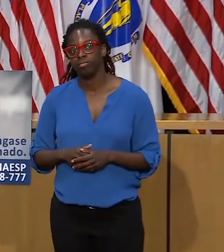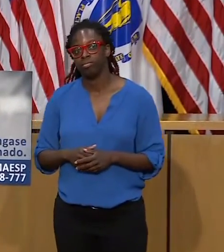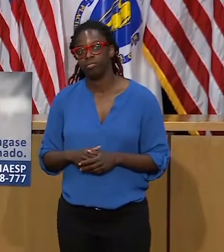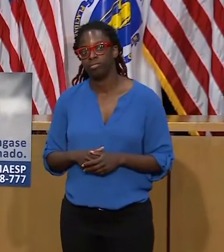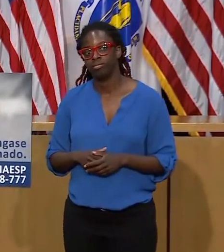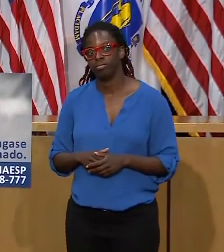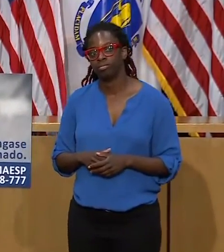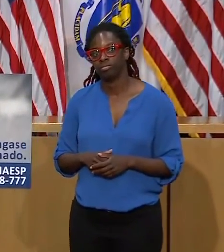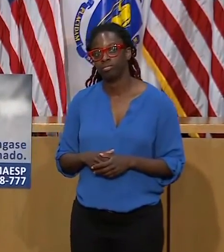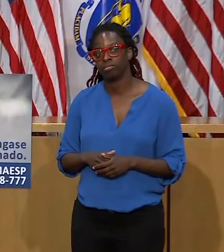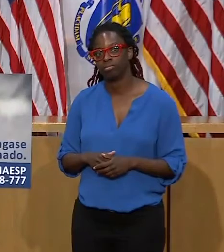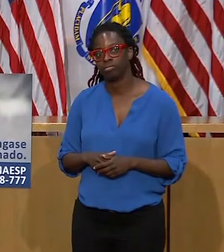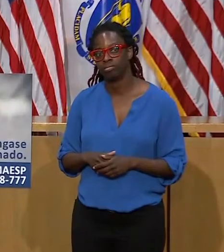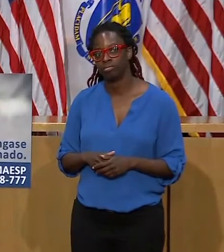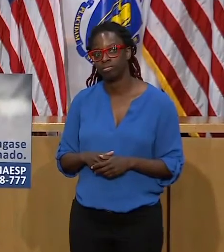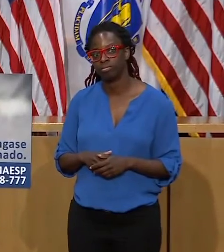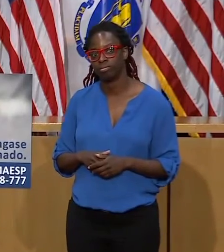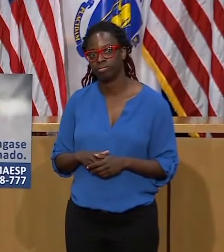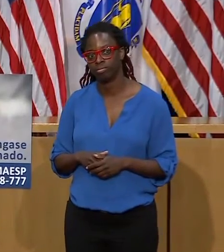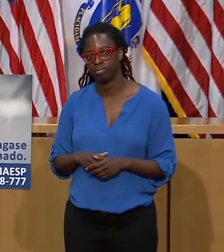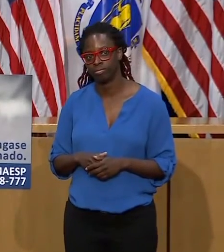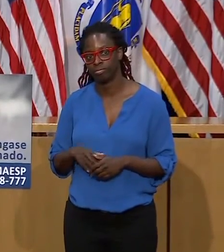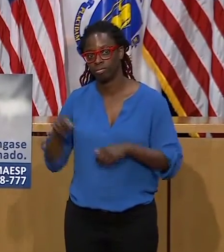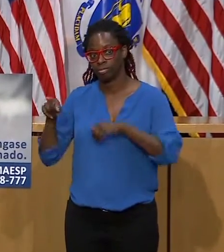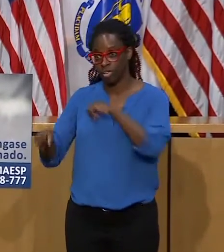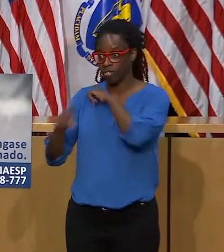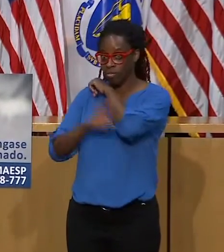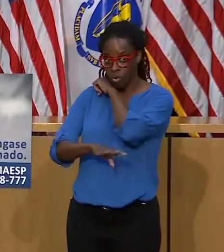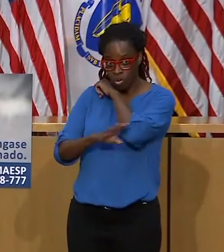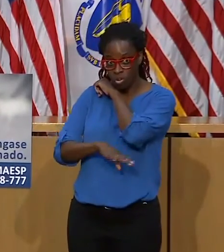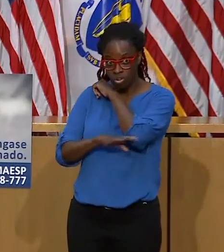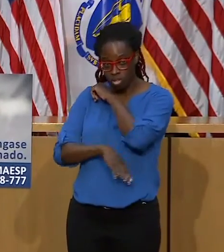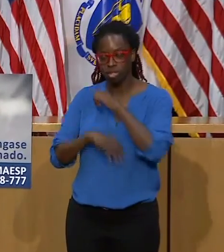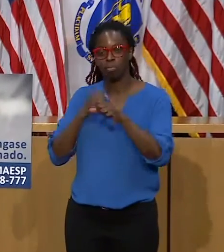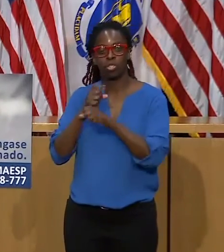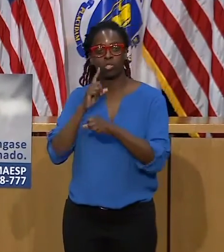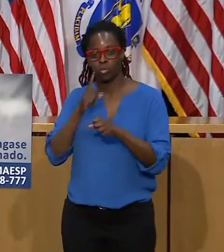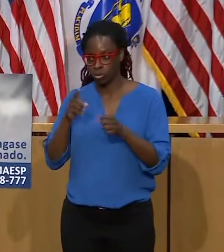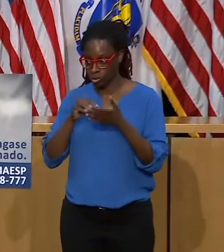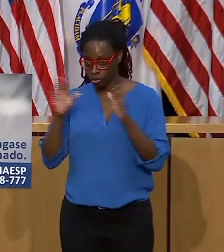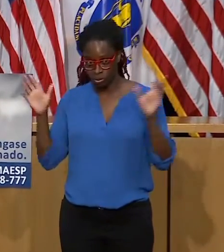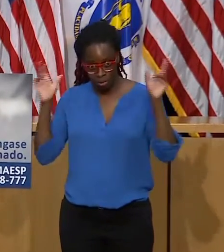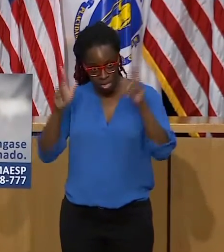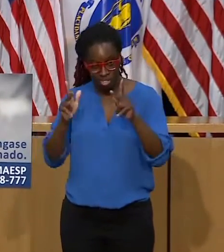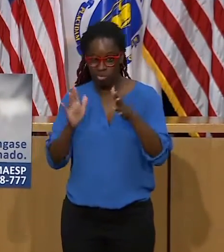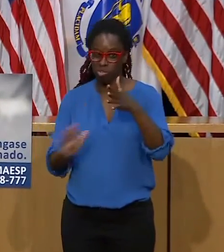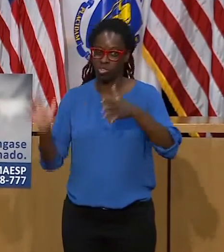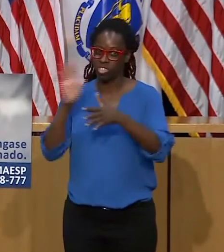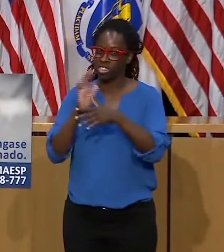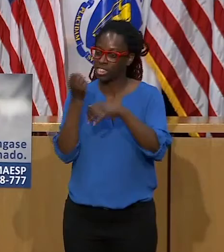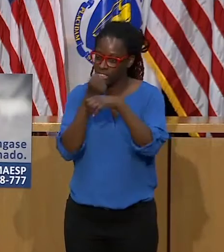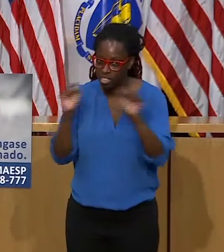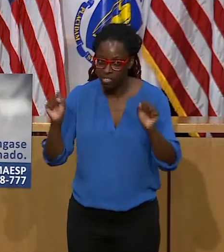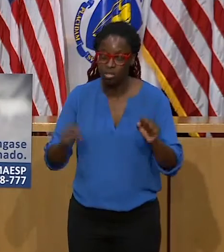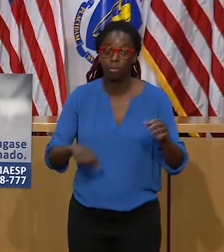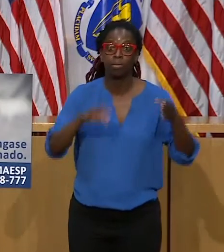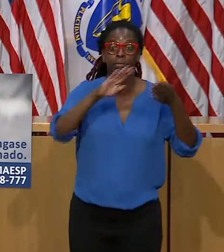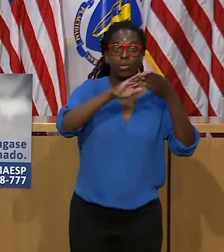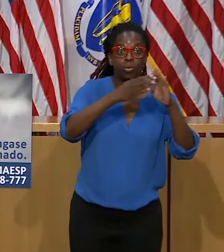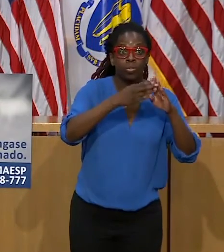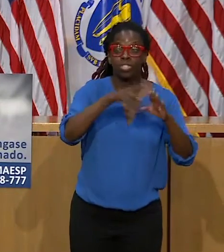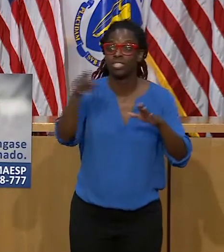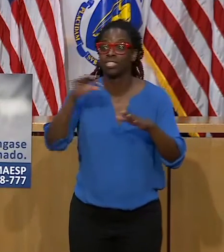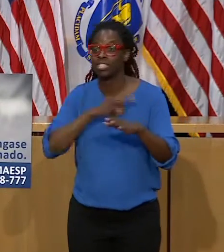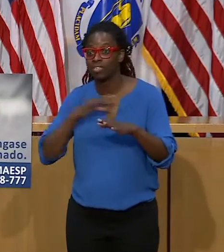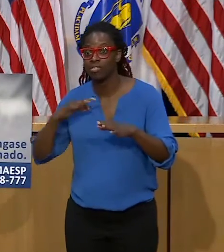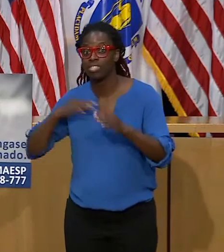the health and safety of our students, staff, teachers, and communities a top priority. And we have to make sure that parents